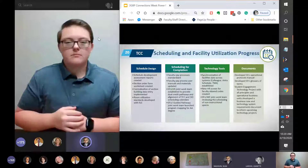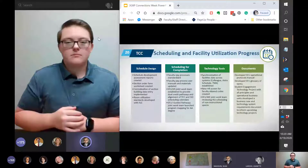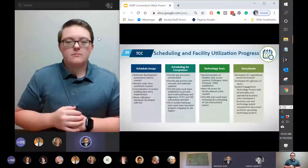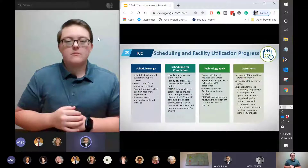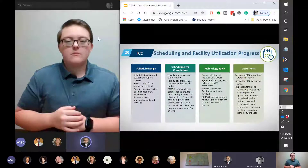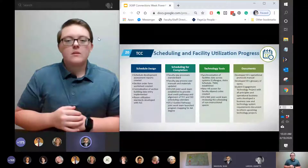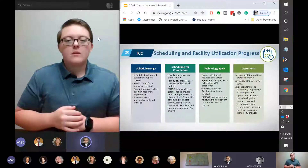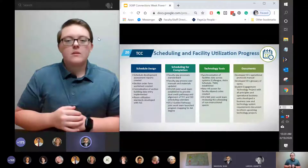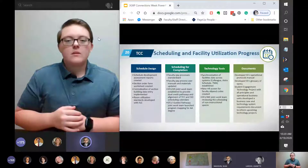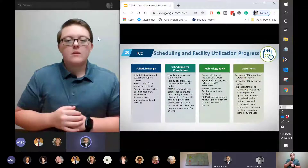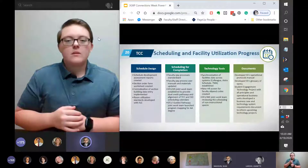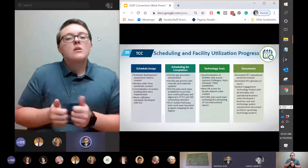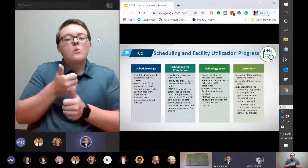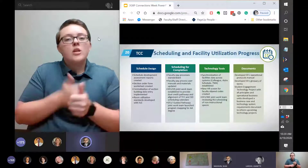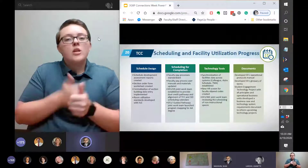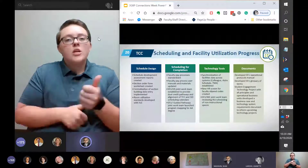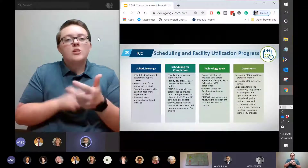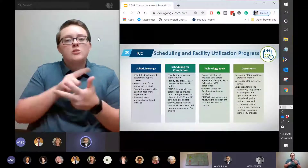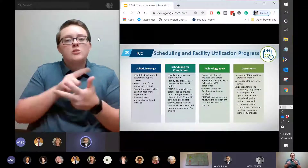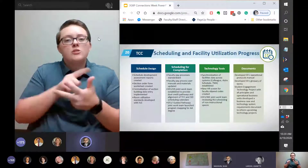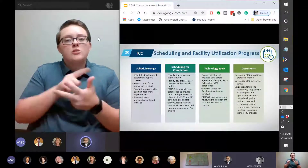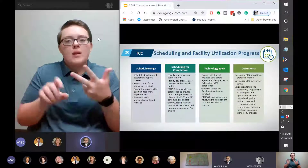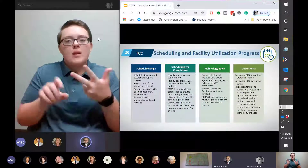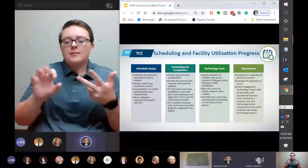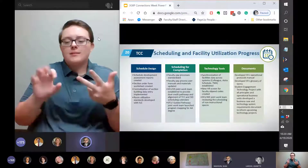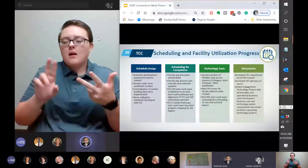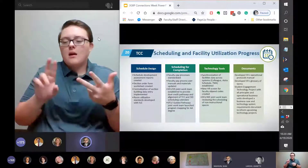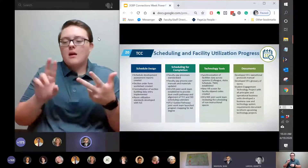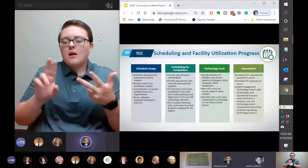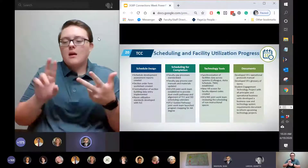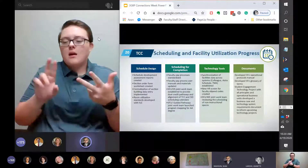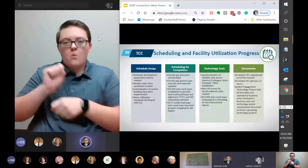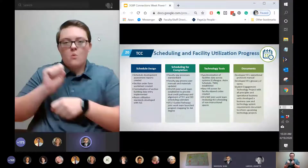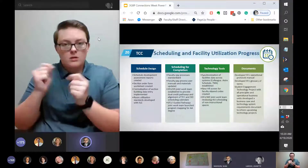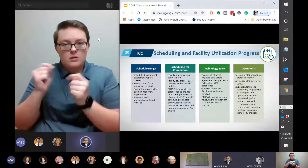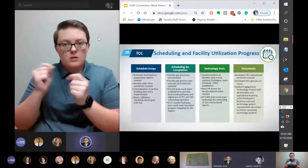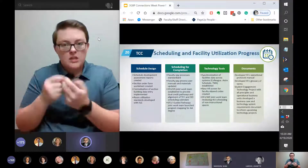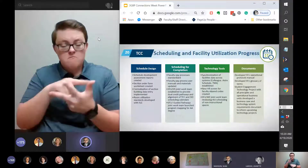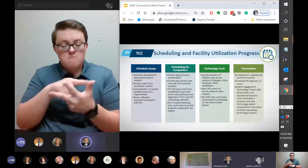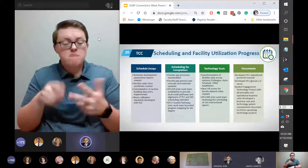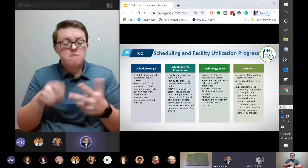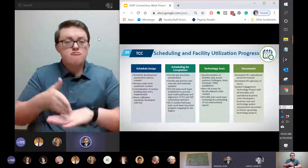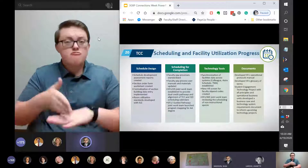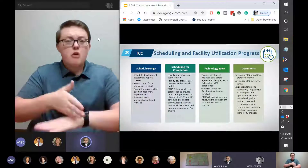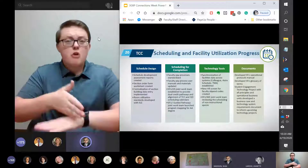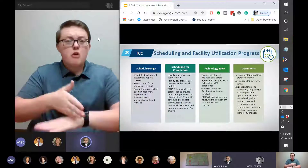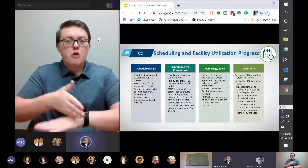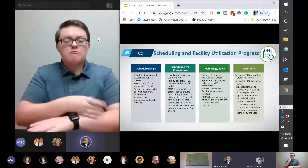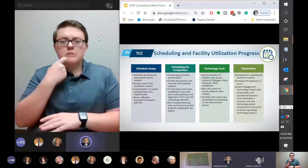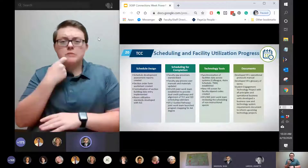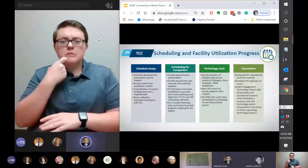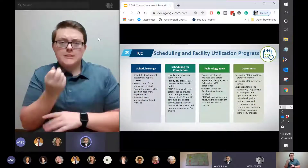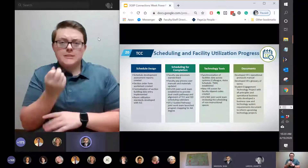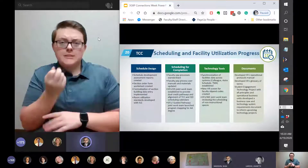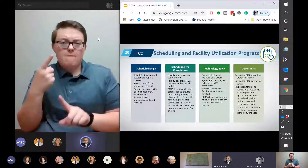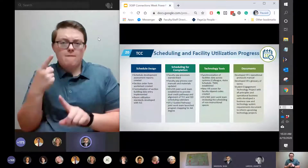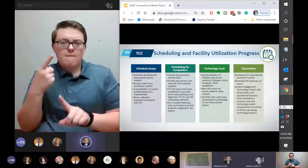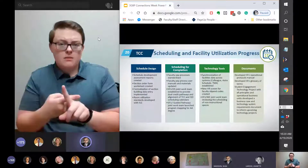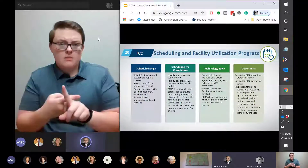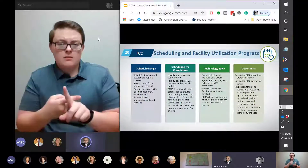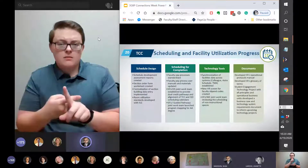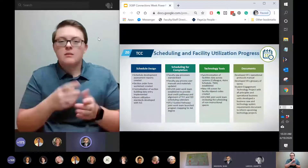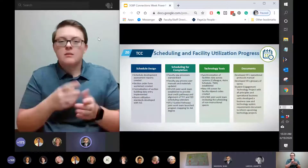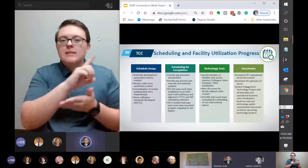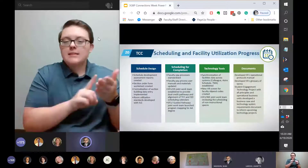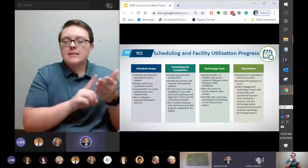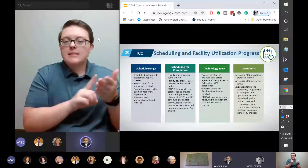So each of the 3 SFU work teams have made significant progress in the last several months. The design team